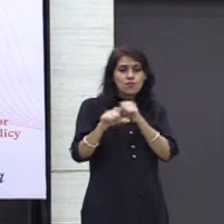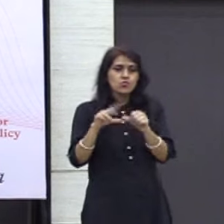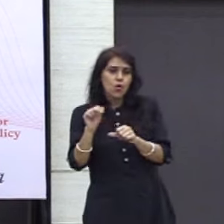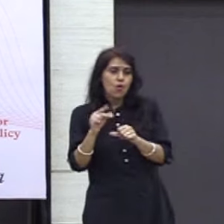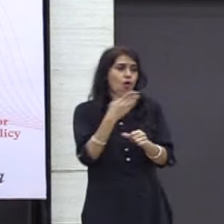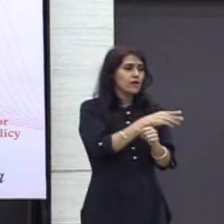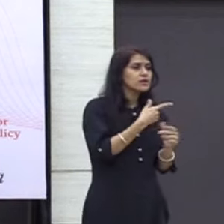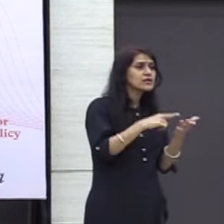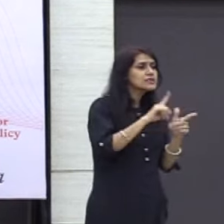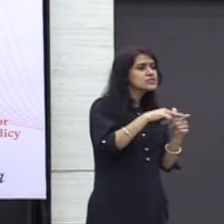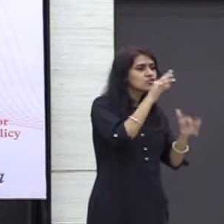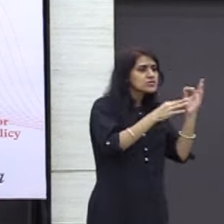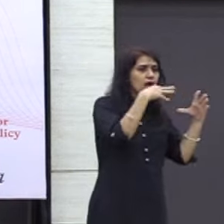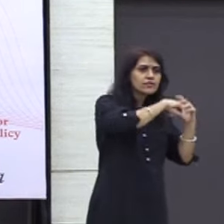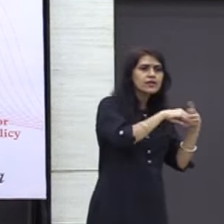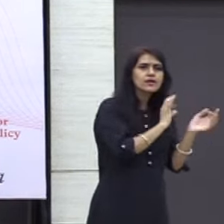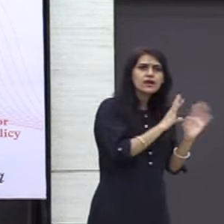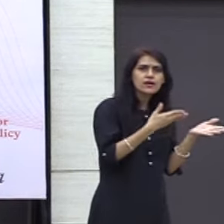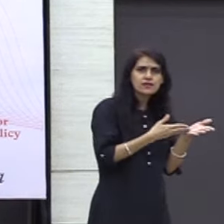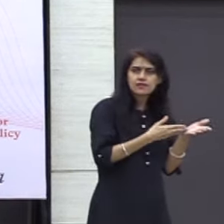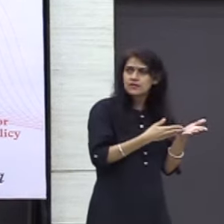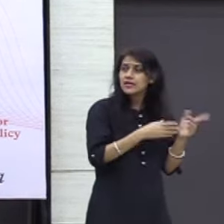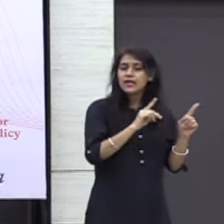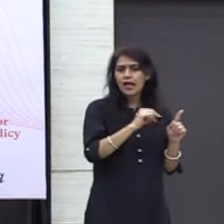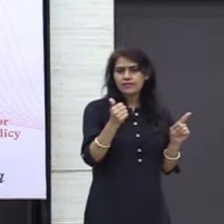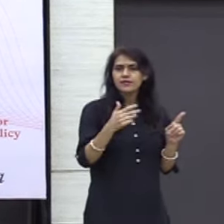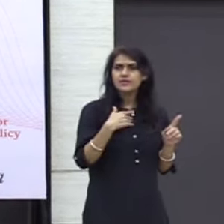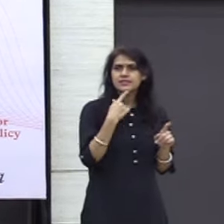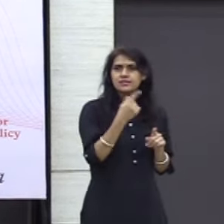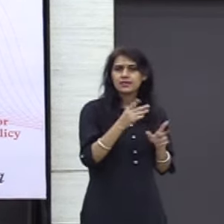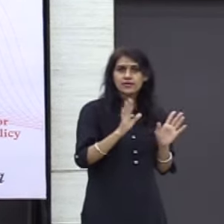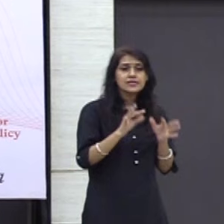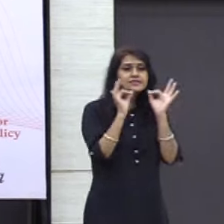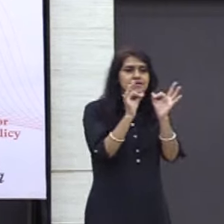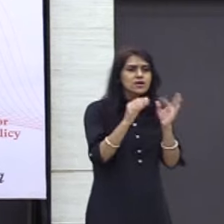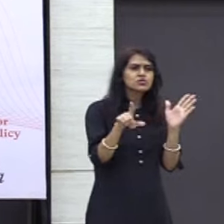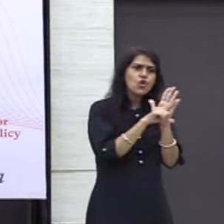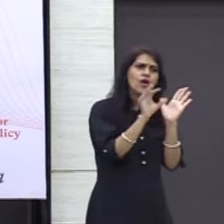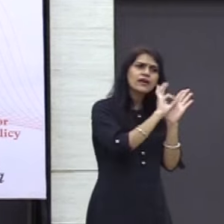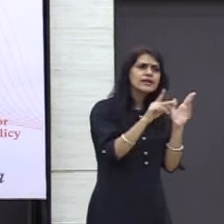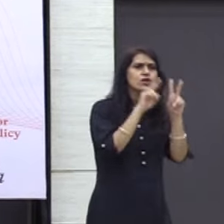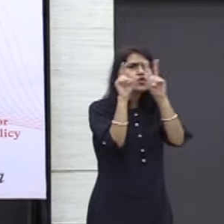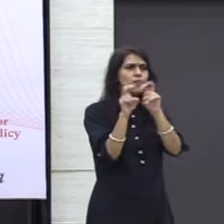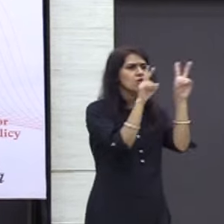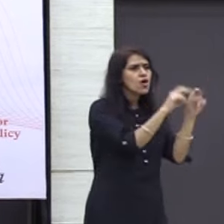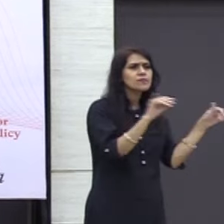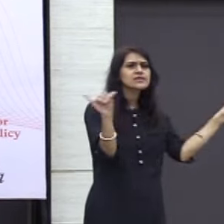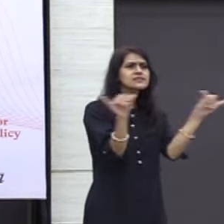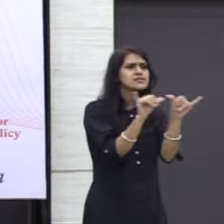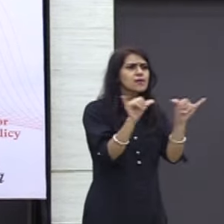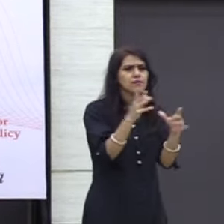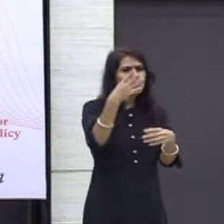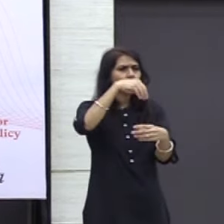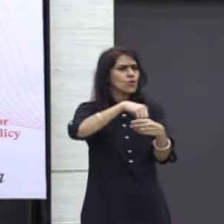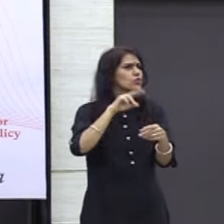UAPA? That kind of discretion should not be available. In other words, if you have a special law already on the same subject matter, it should not be part of